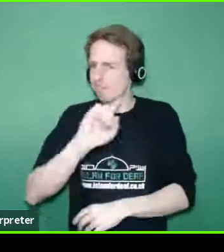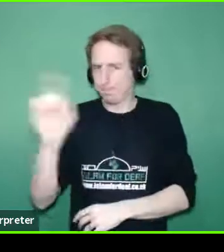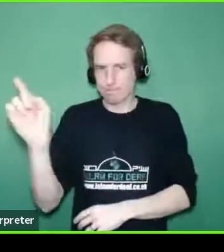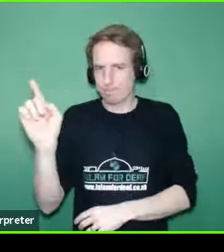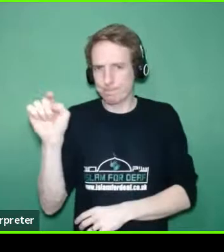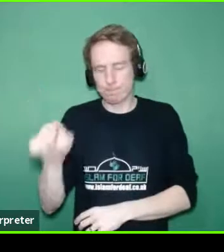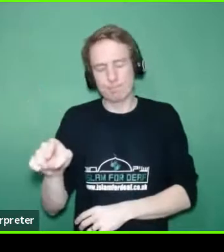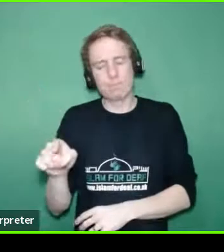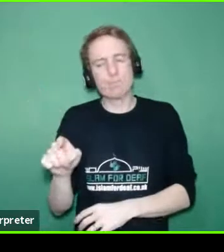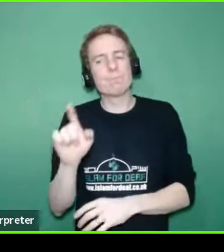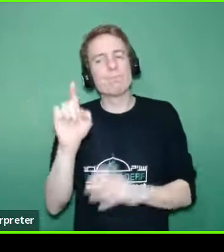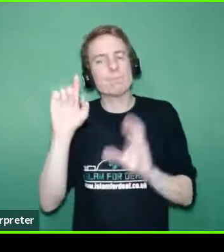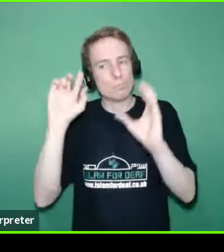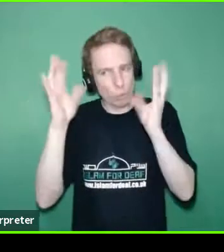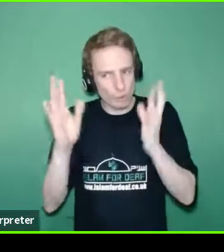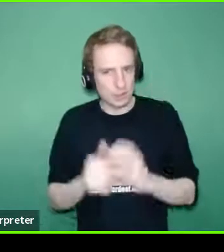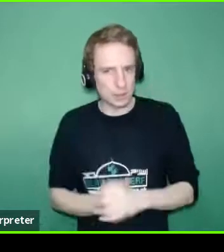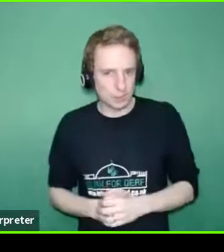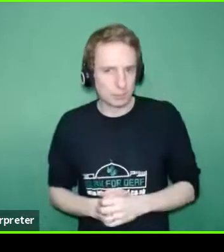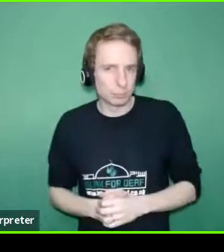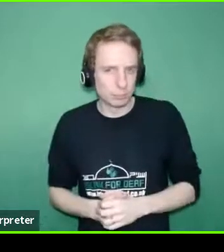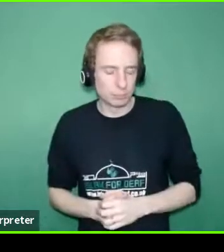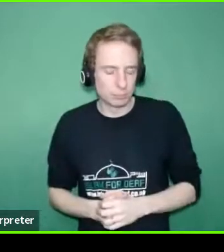not permissible for us to